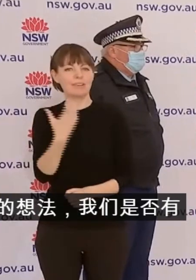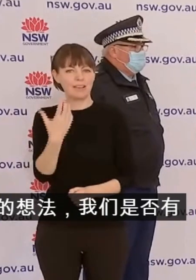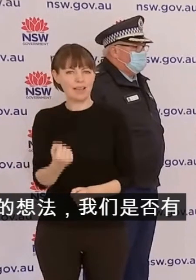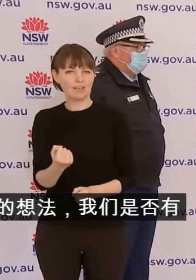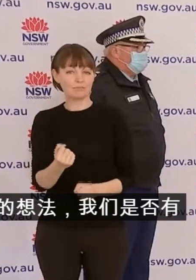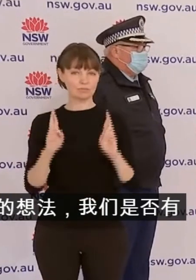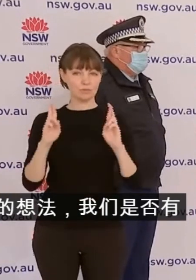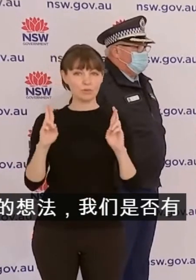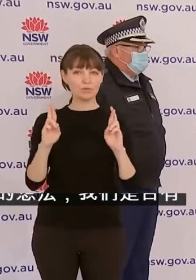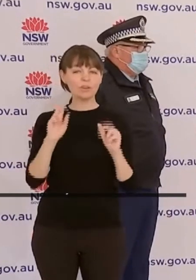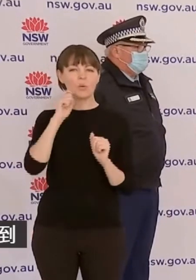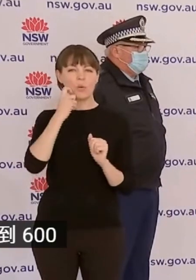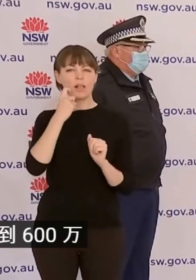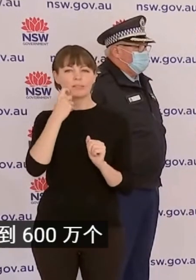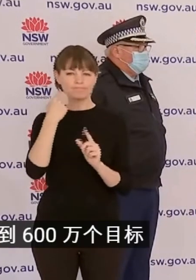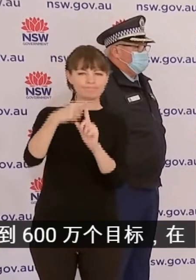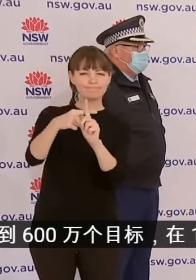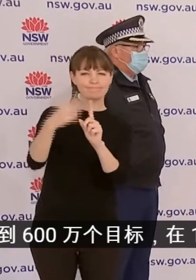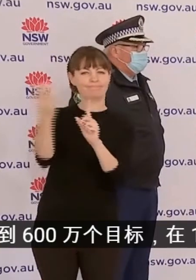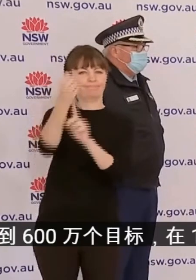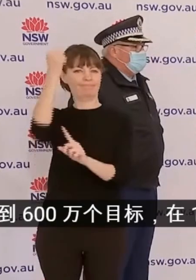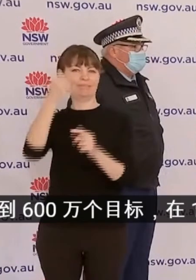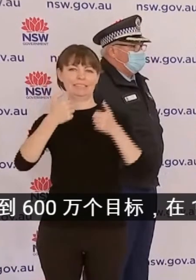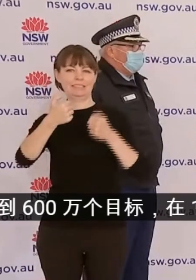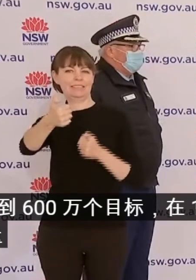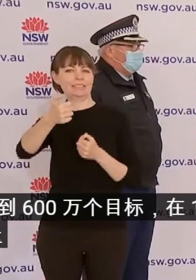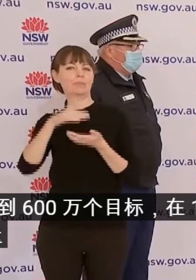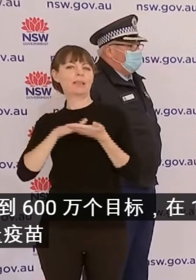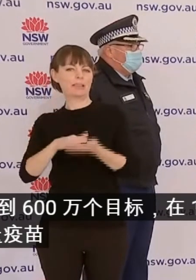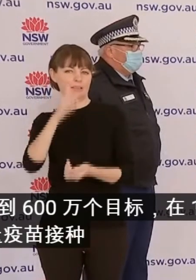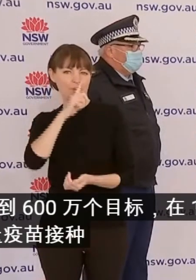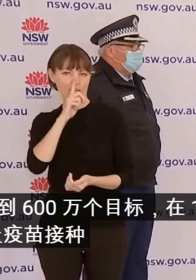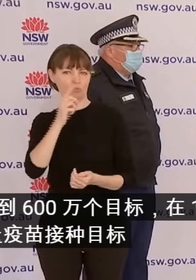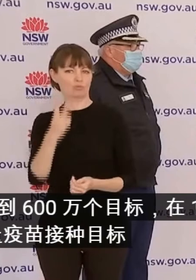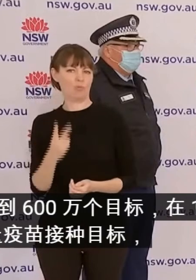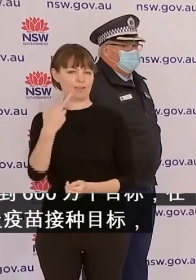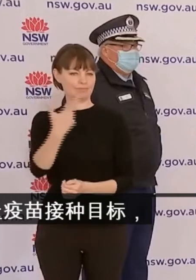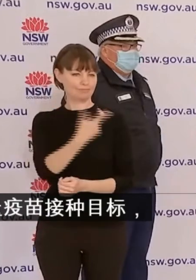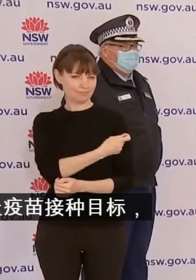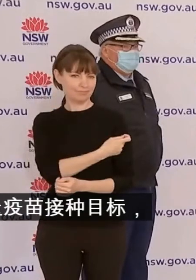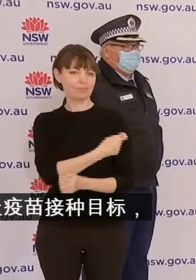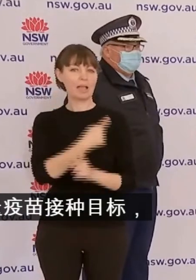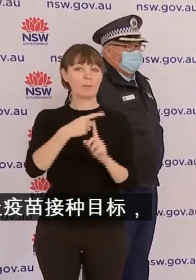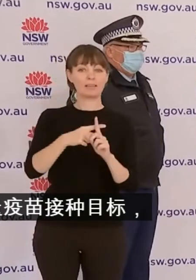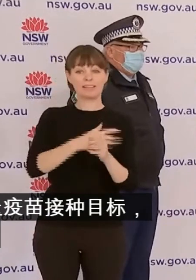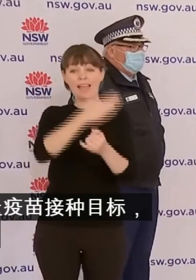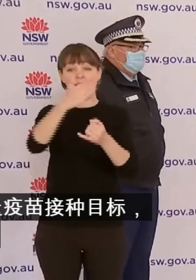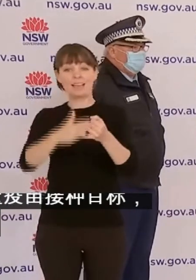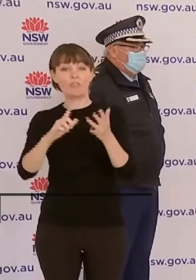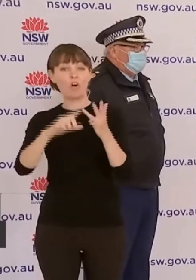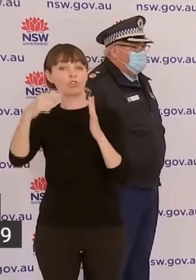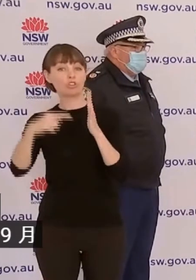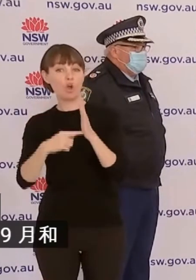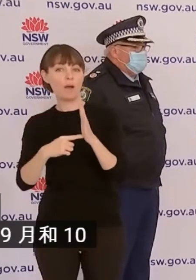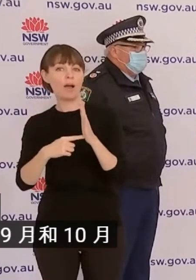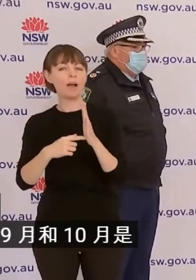we'll hit those 6 million target at the end of August, the 70% double dose vaccination target at the end of October. That will give us clear